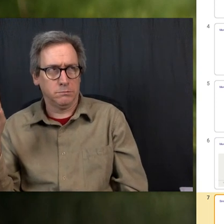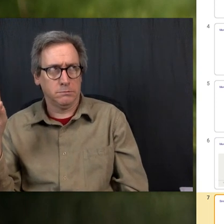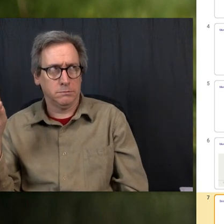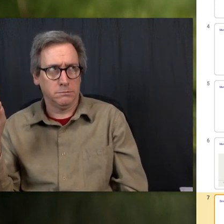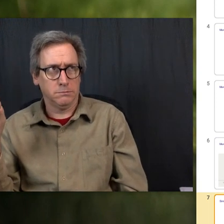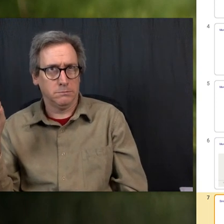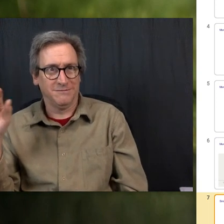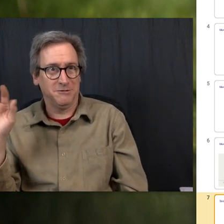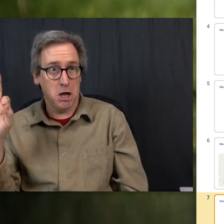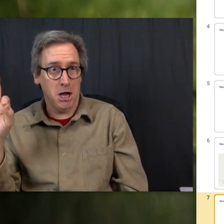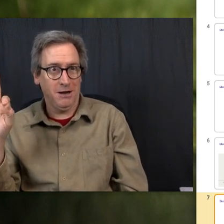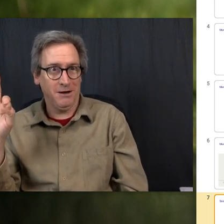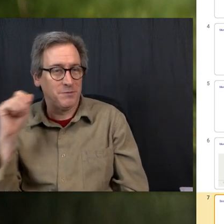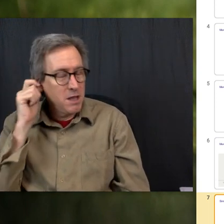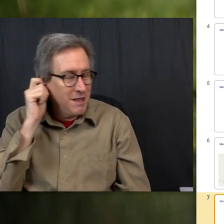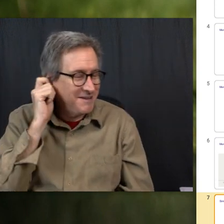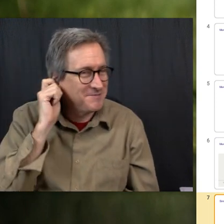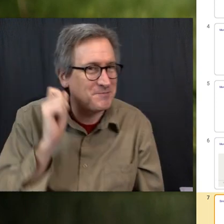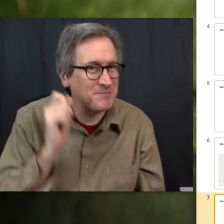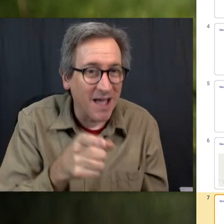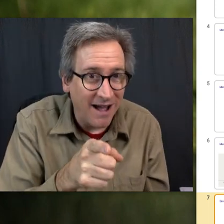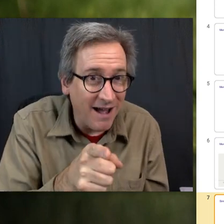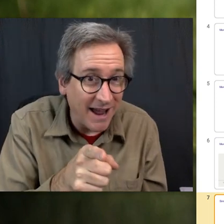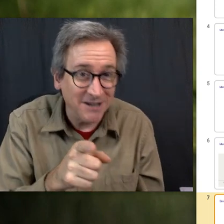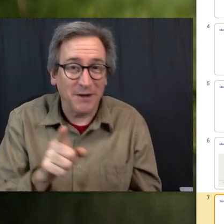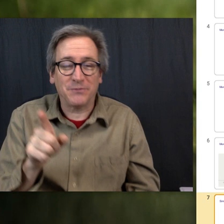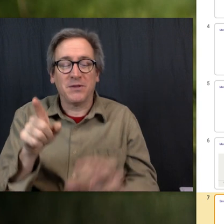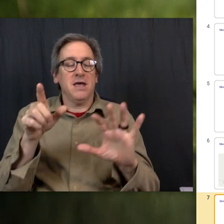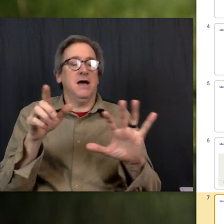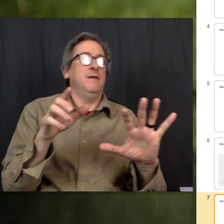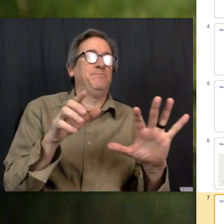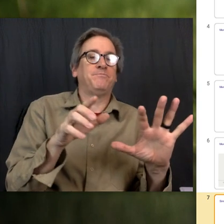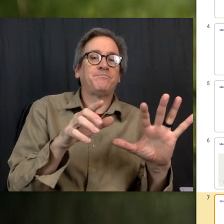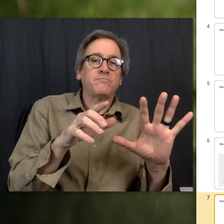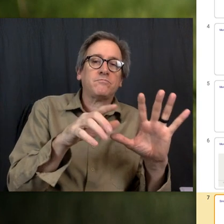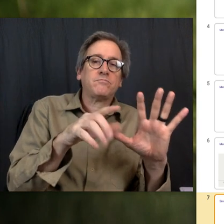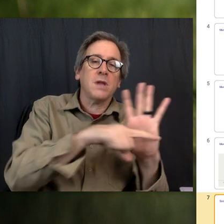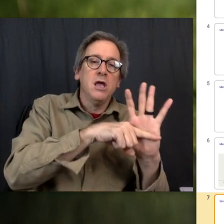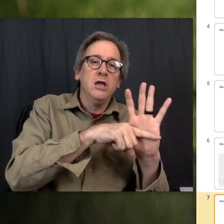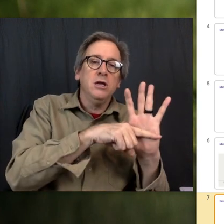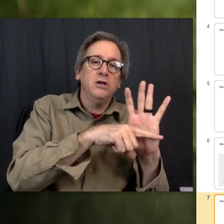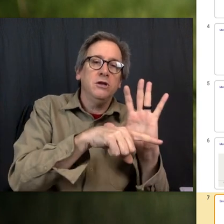6. 9. Handshake.